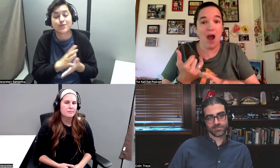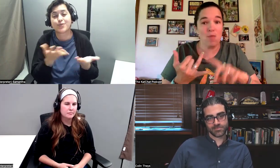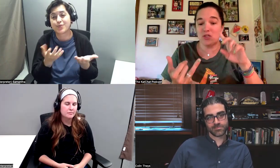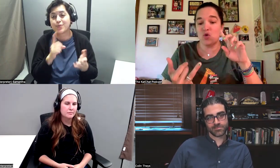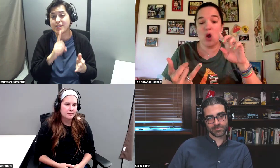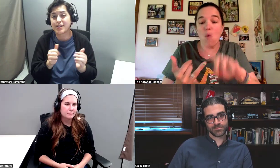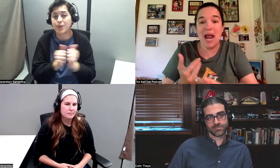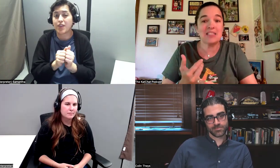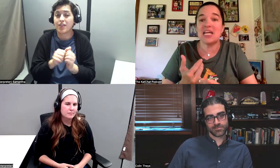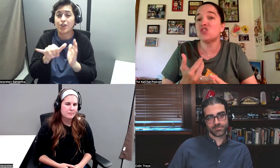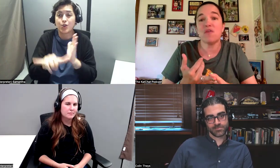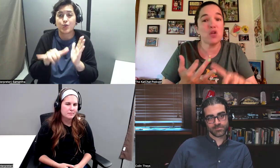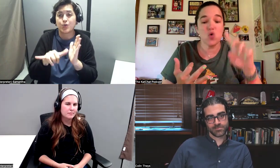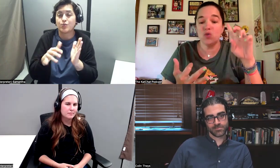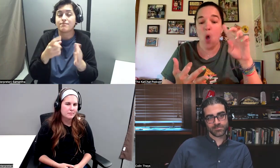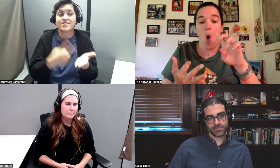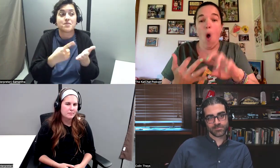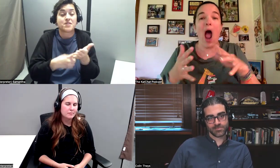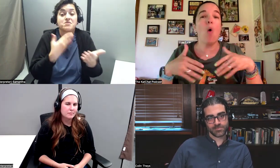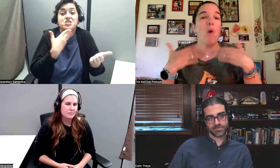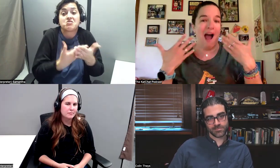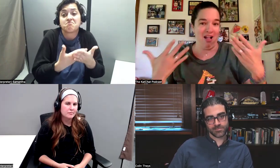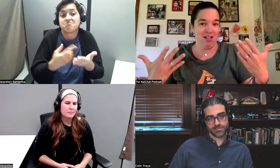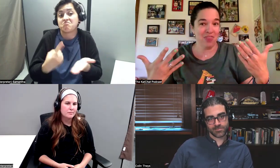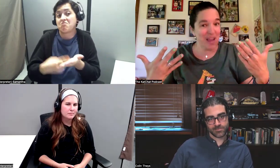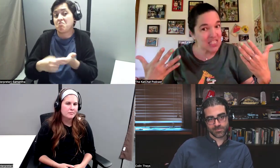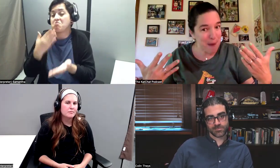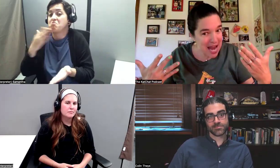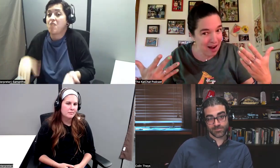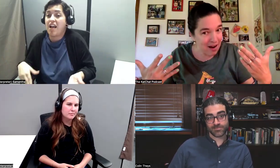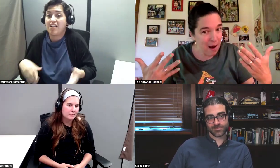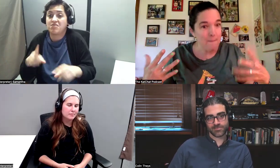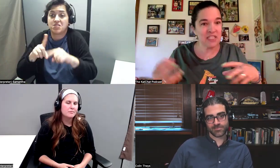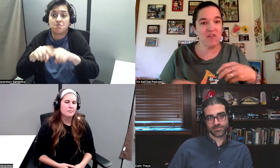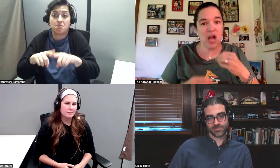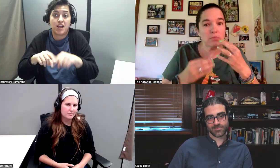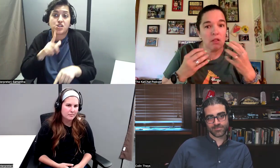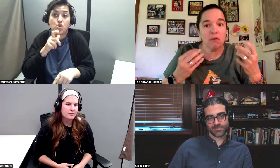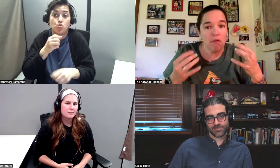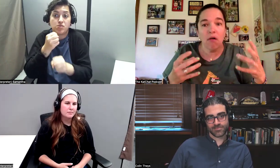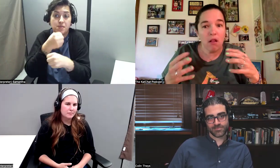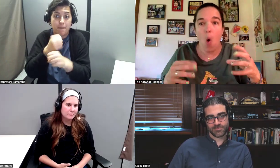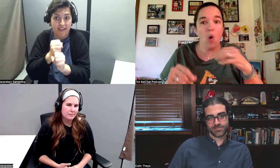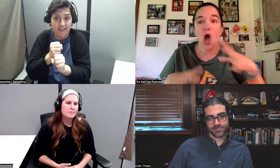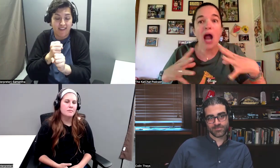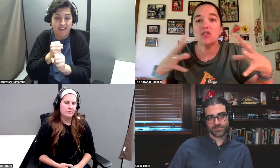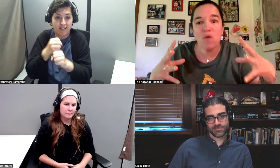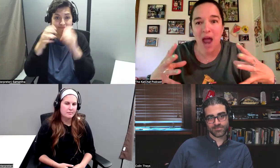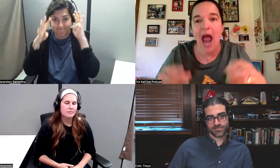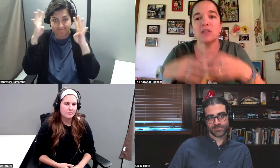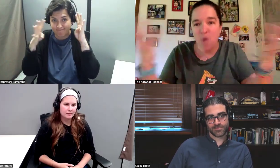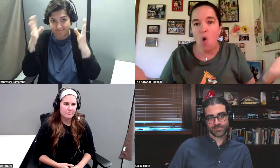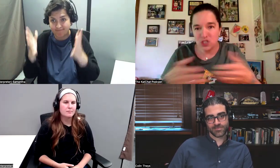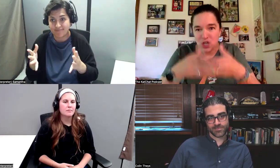who makes the documentary, who makes the interviews, or how they speak. Because they were just or talking